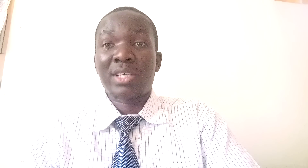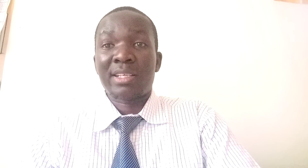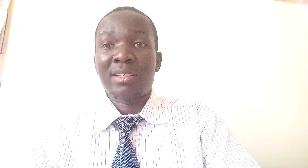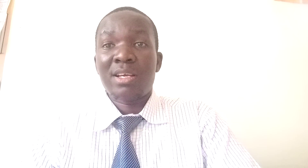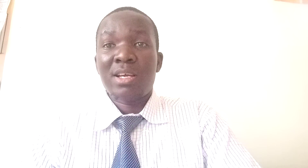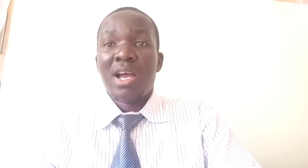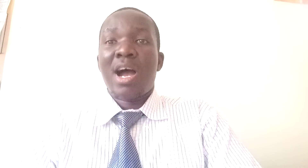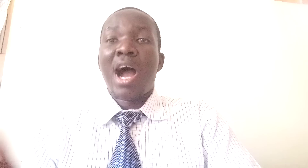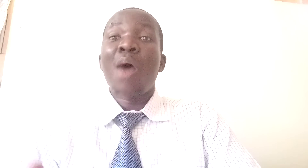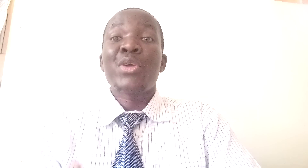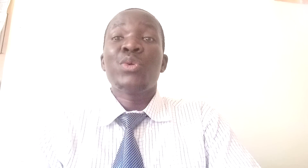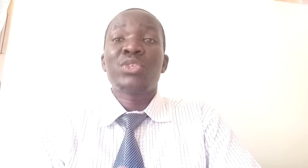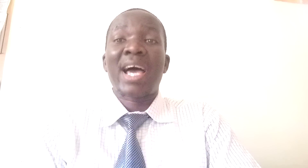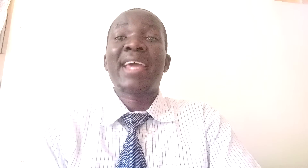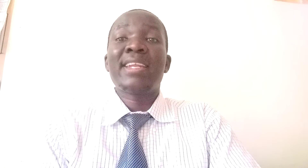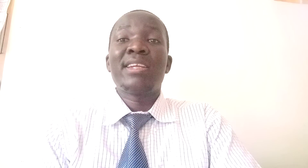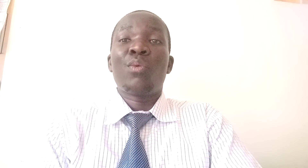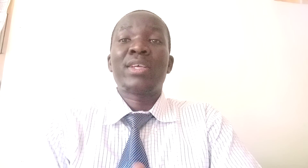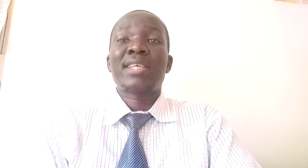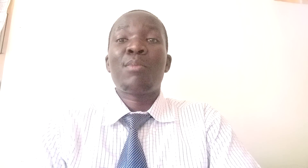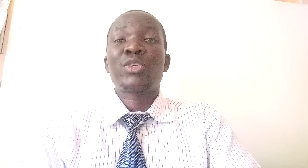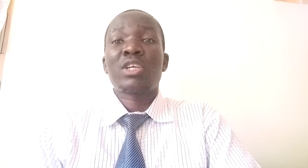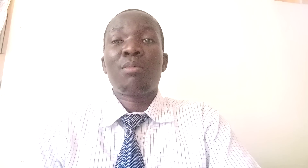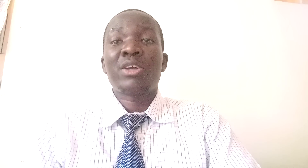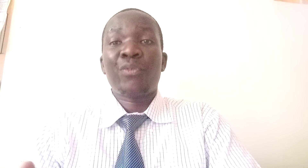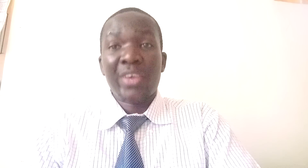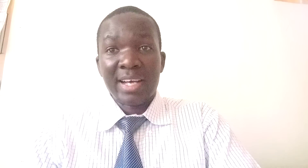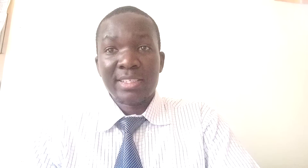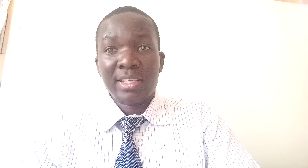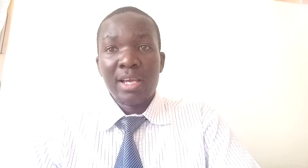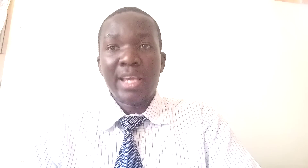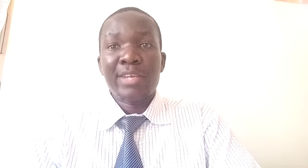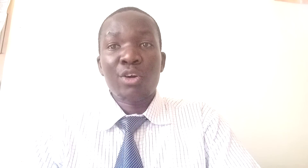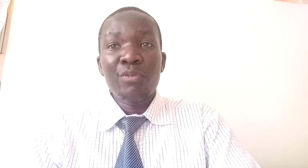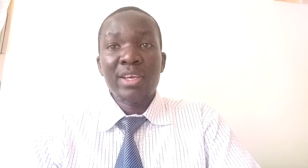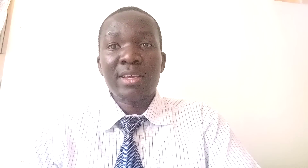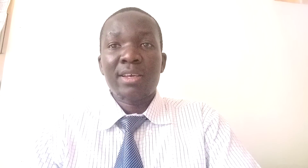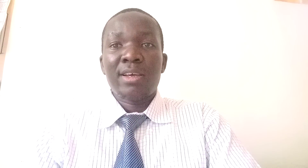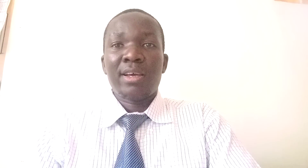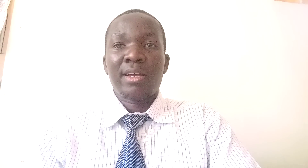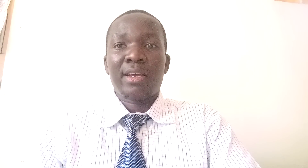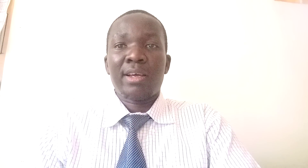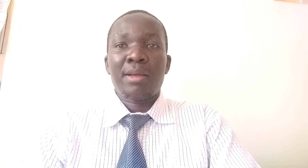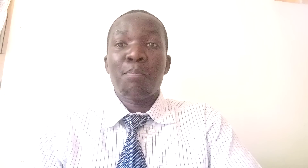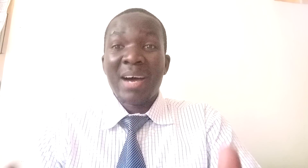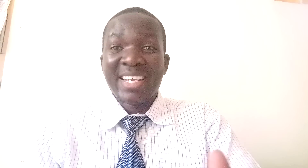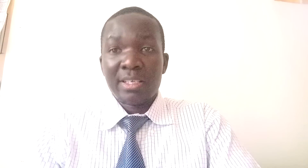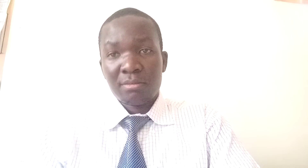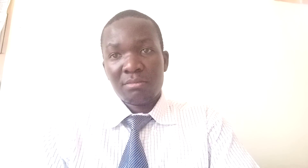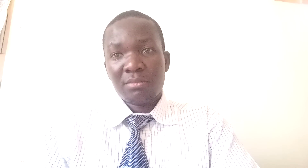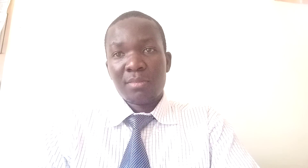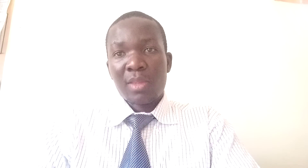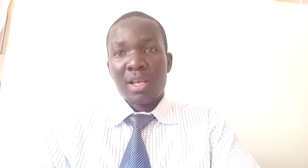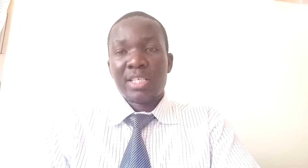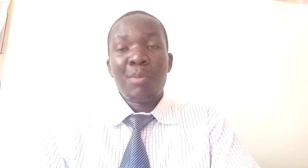1,000. How will you sign when someone is talking about figures involving money? Someone's